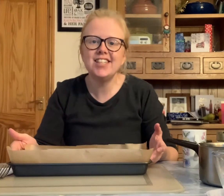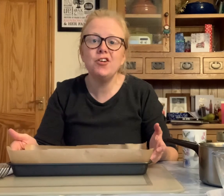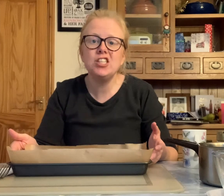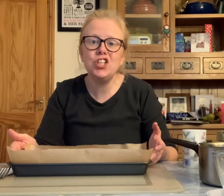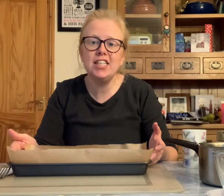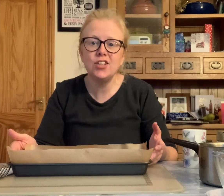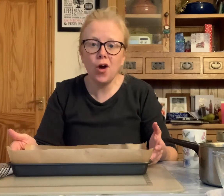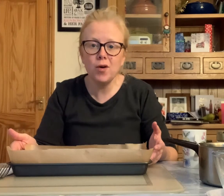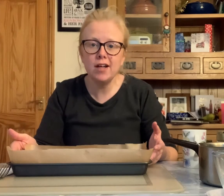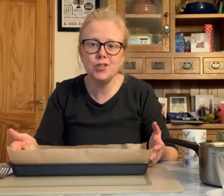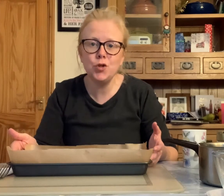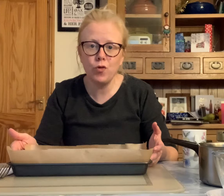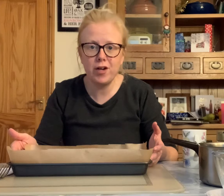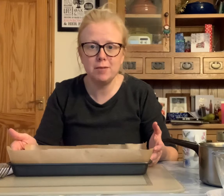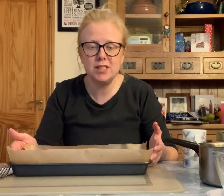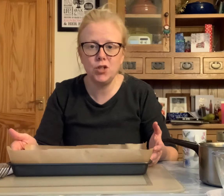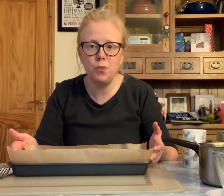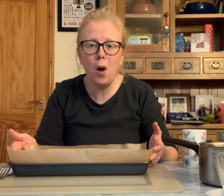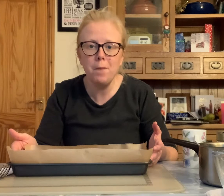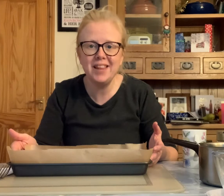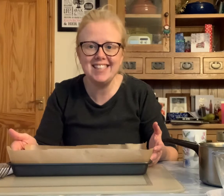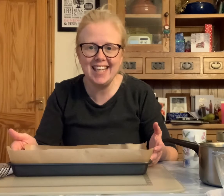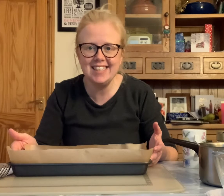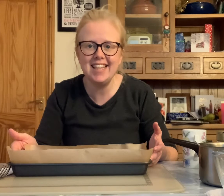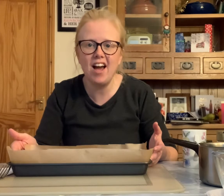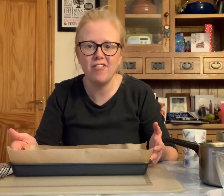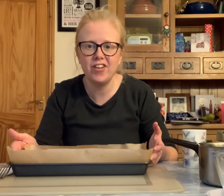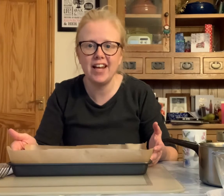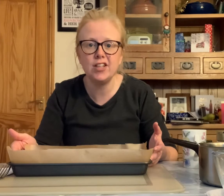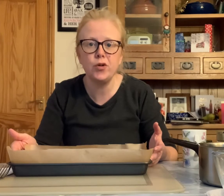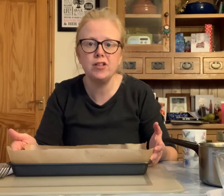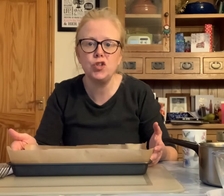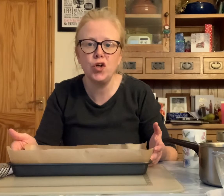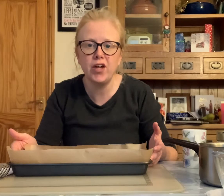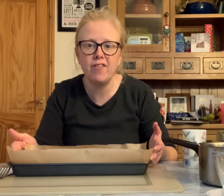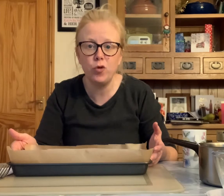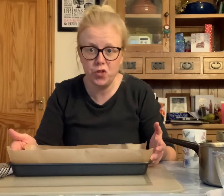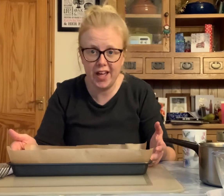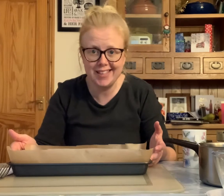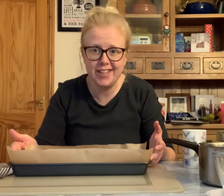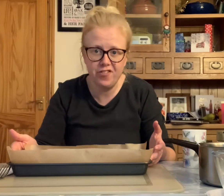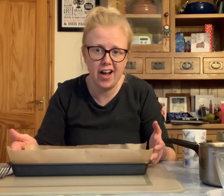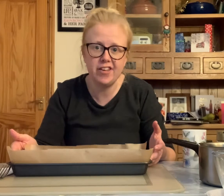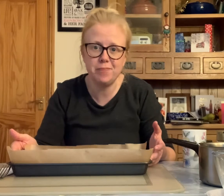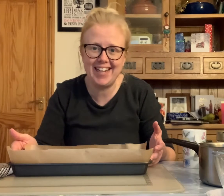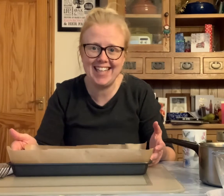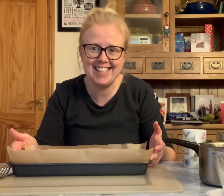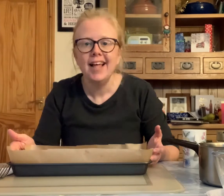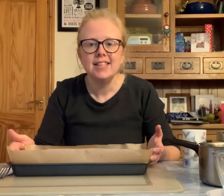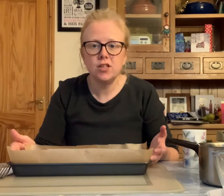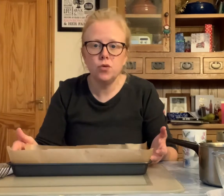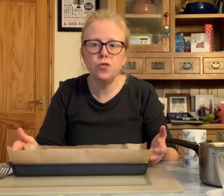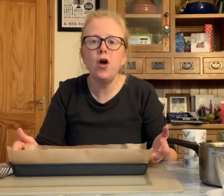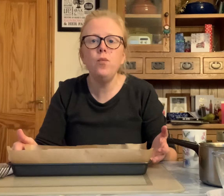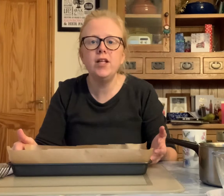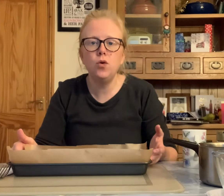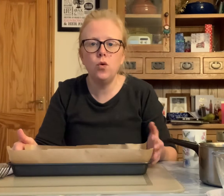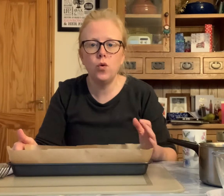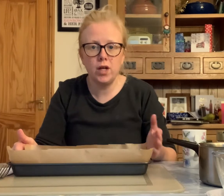is you need to go and ask your grown-ups to pop this into the oven and you're going to cook it for 35 minutes. So you'll know when your